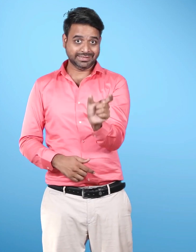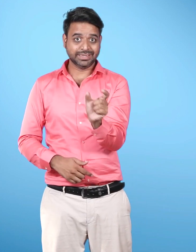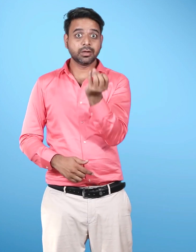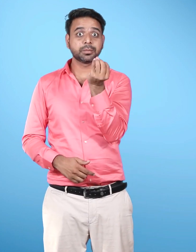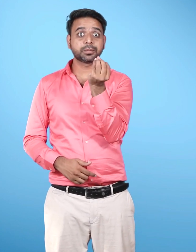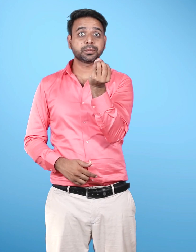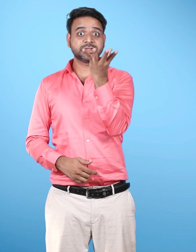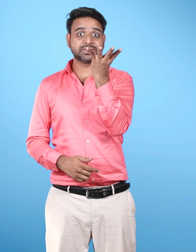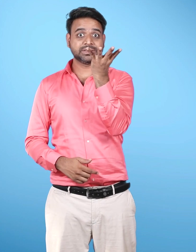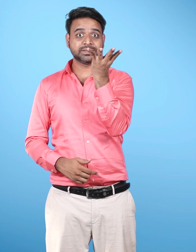no.